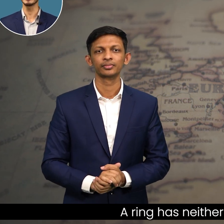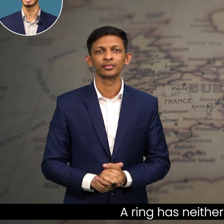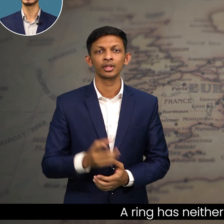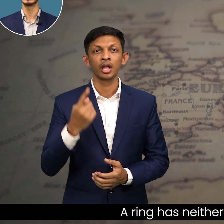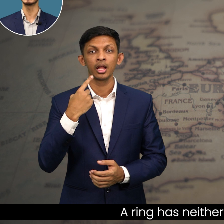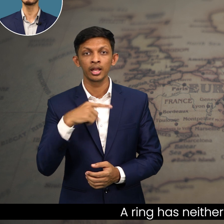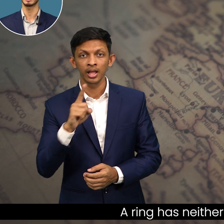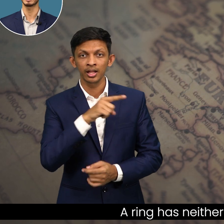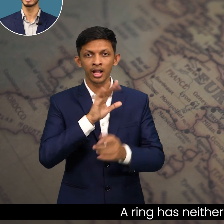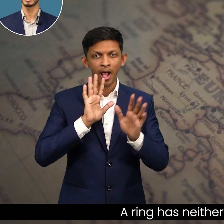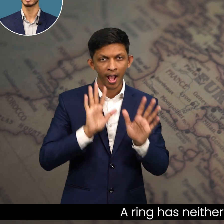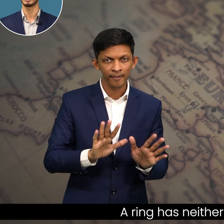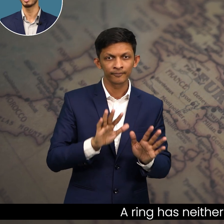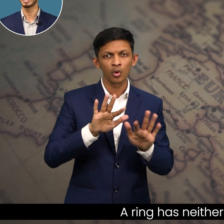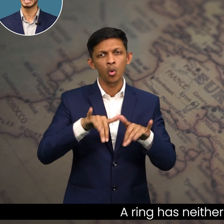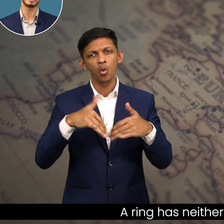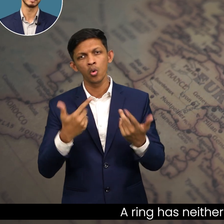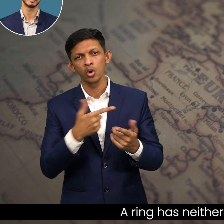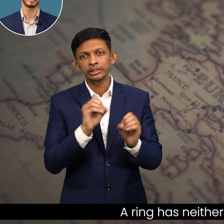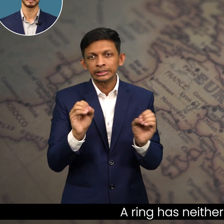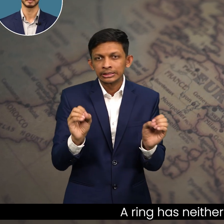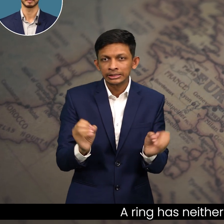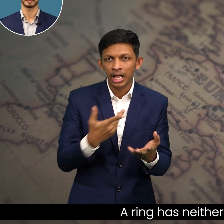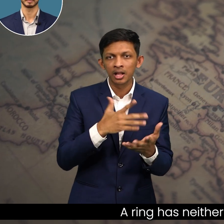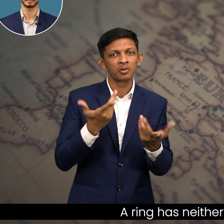A ring has neither beginning nor end.